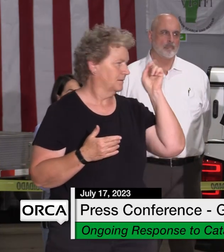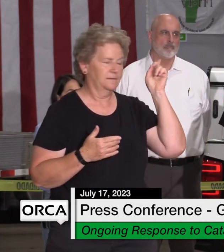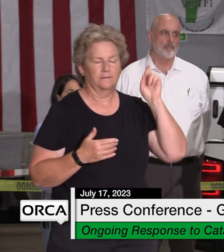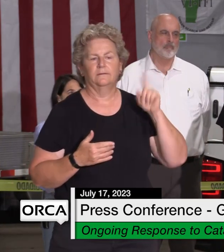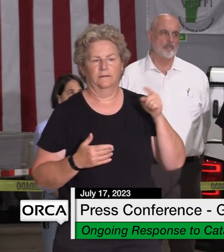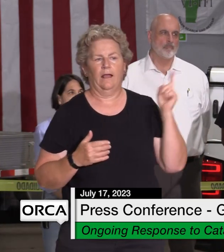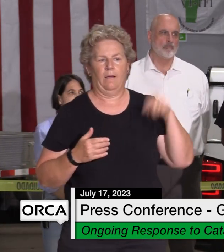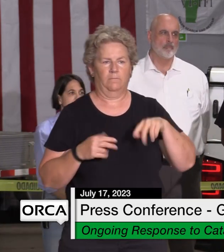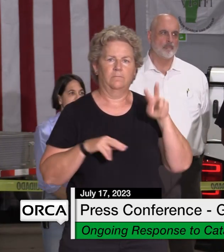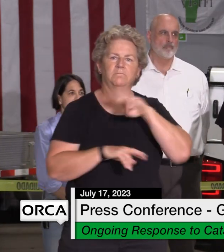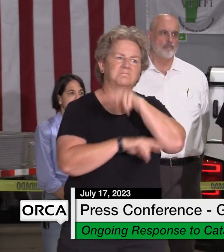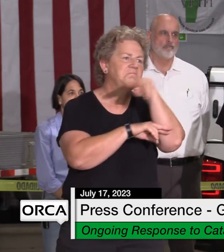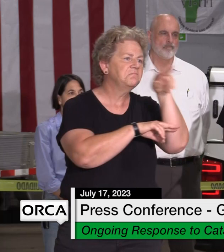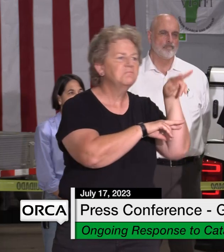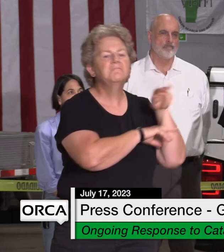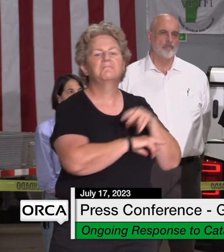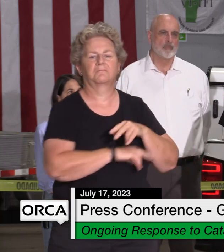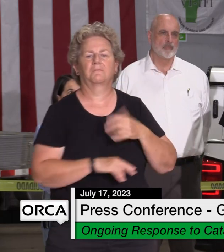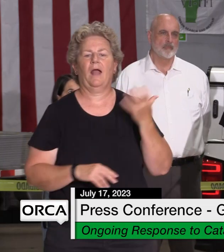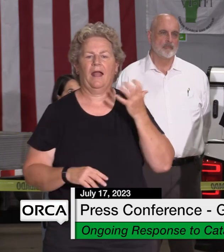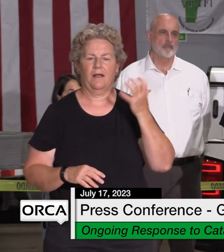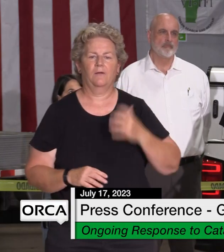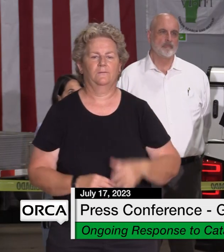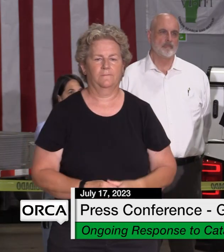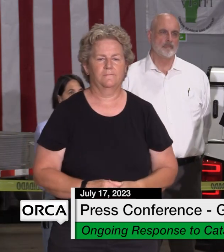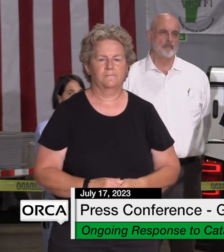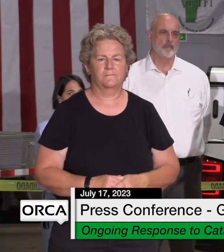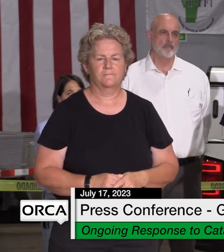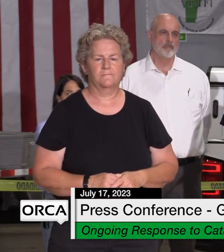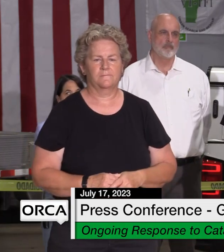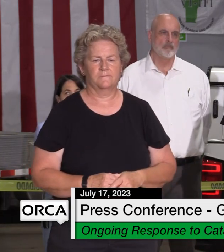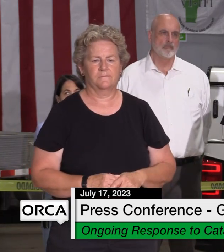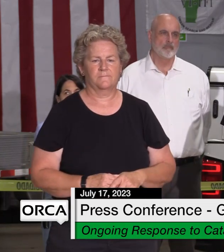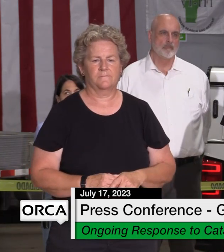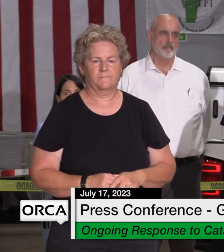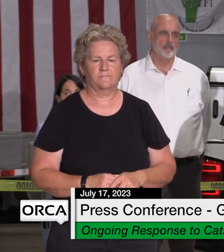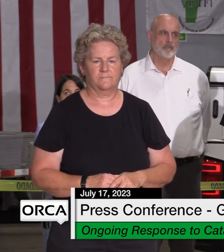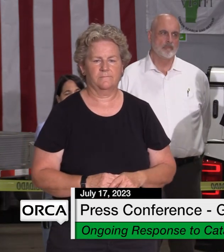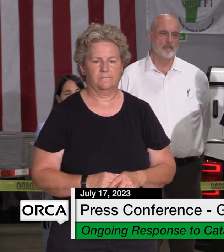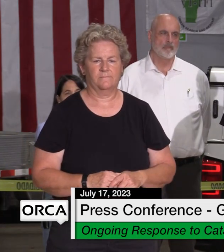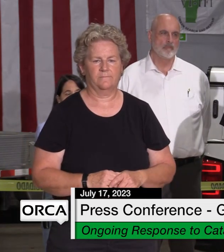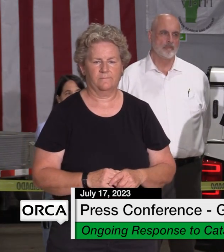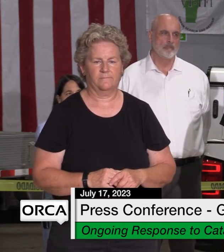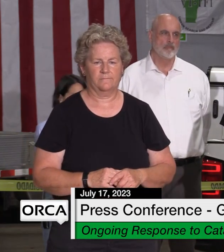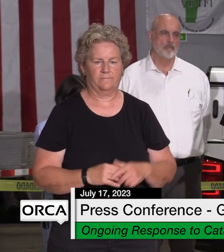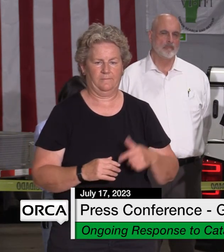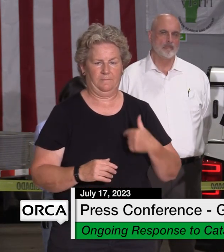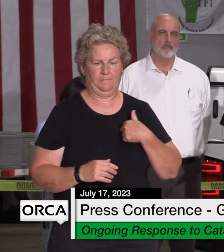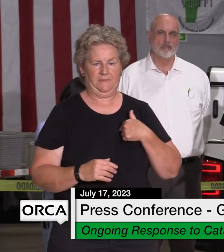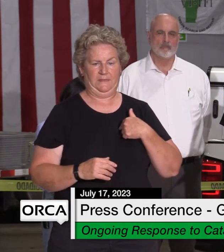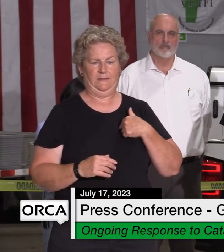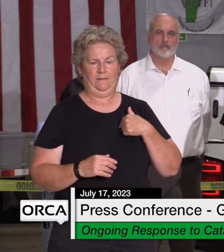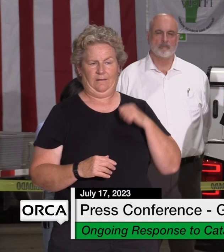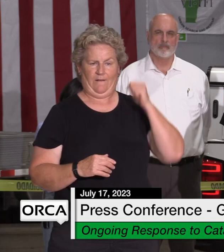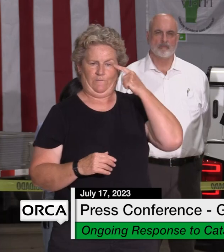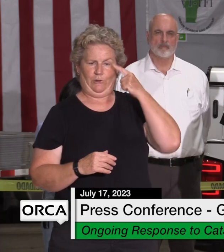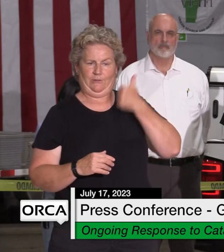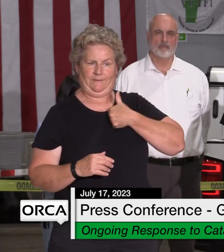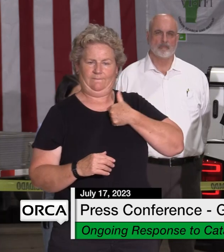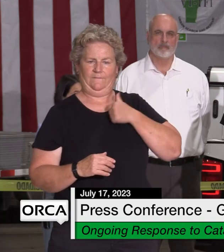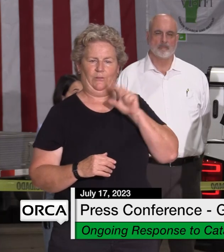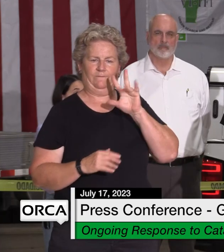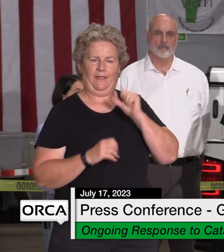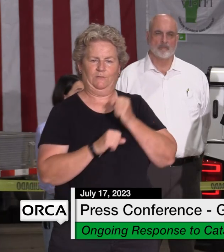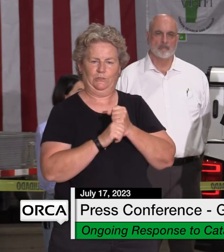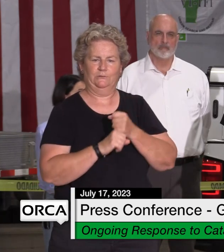know how much work lies ahead, and I know it won't be easy. As I mentioned a few days ago, when it comes to rebuilding our